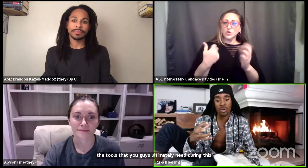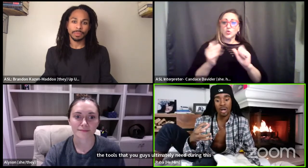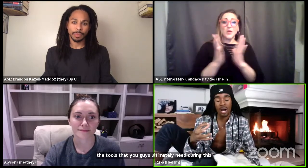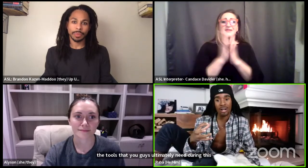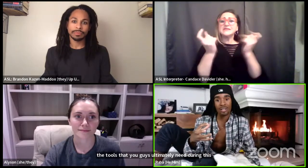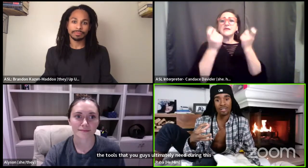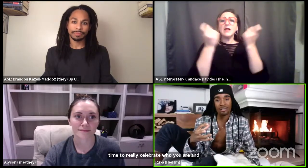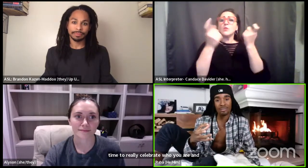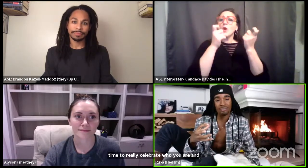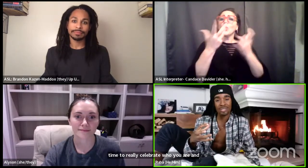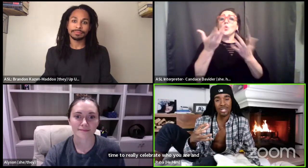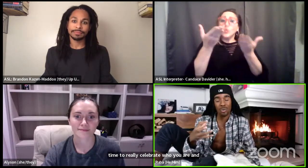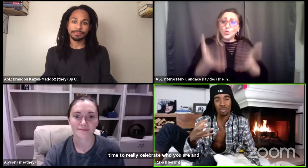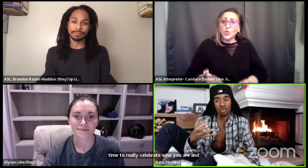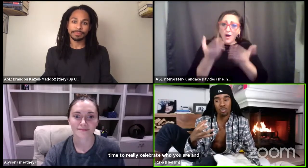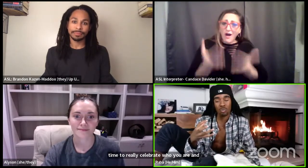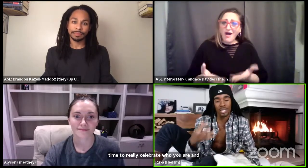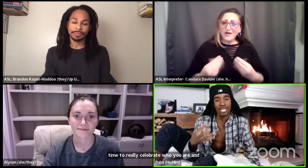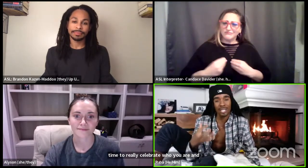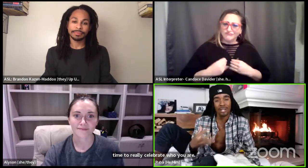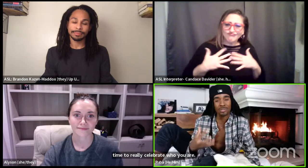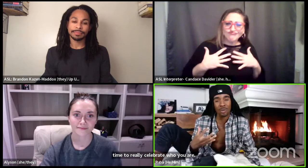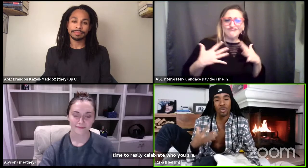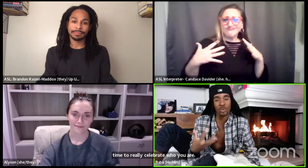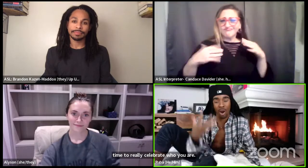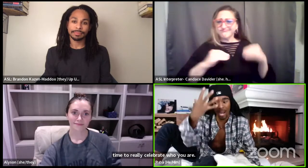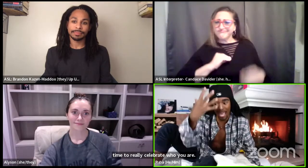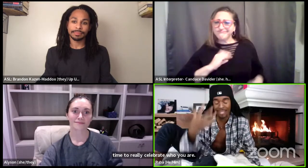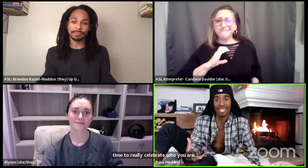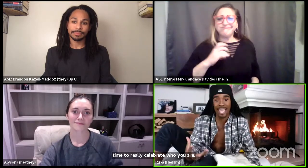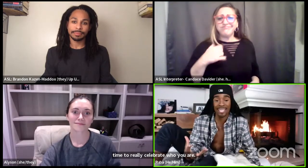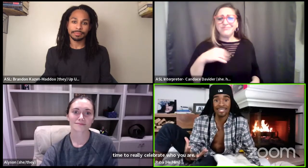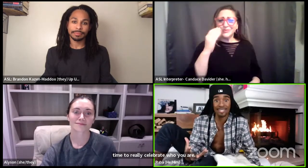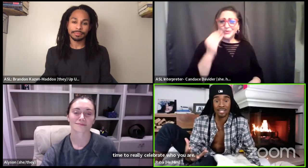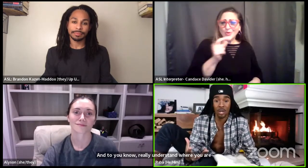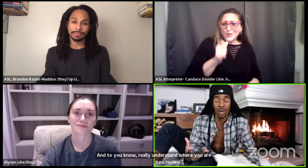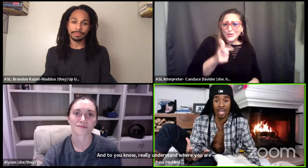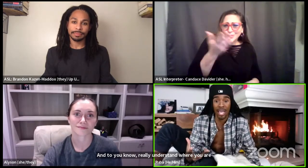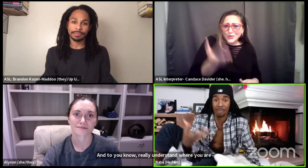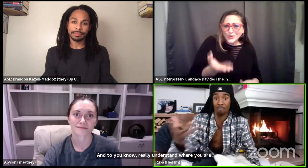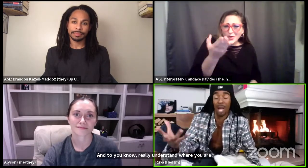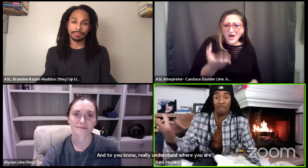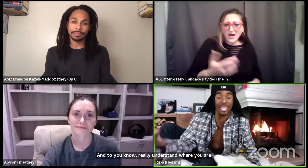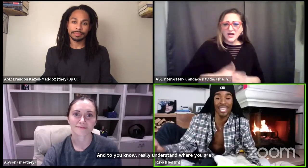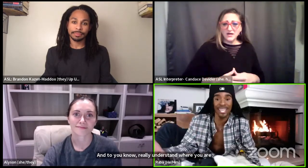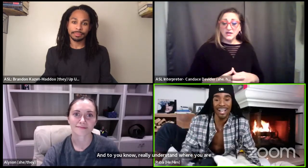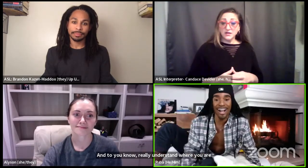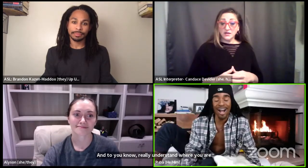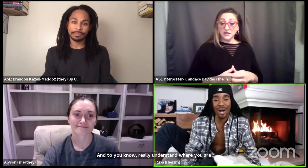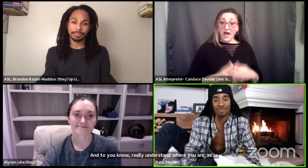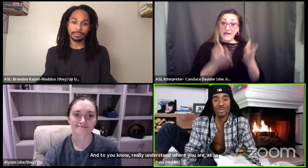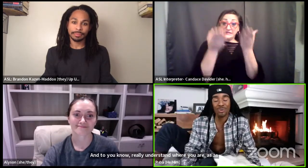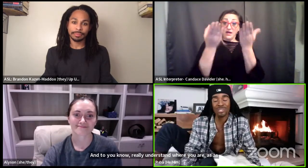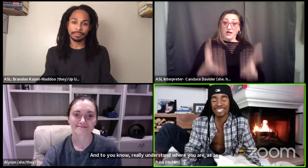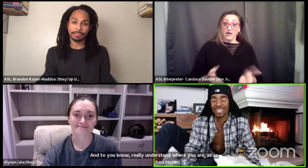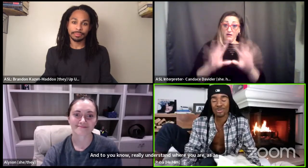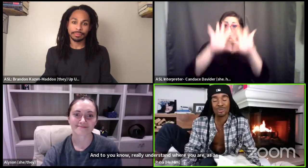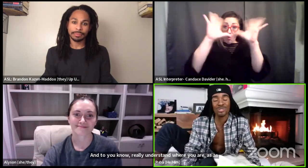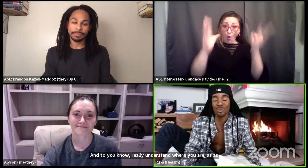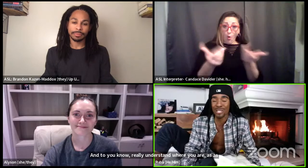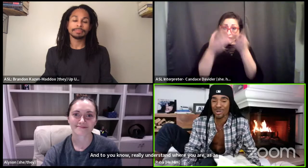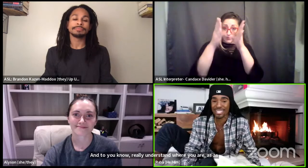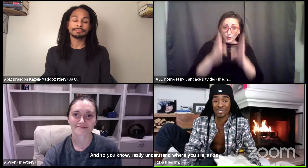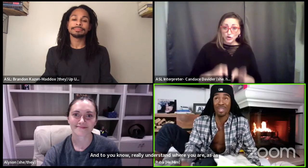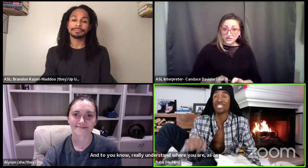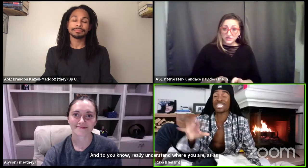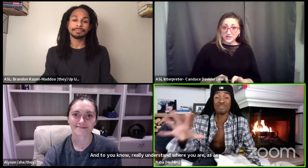to, you know, really understand where you are as a being. So once again, there's